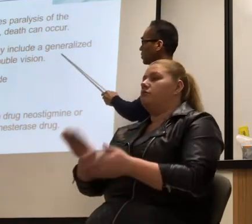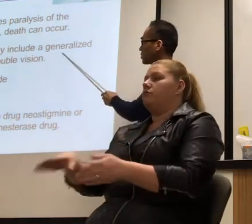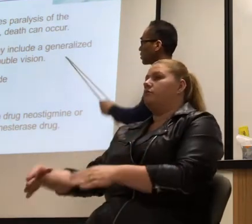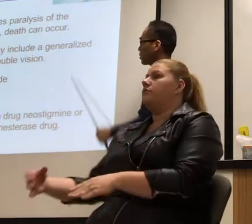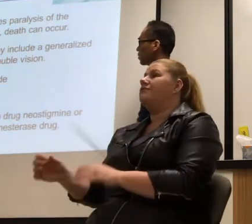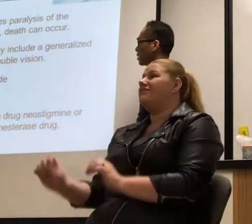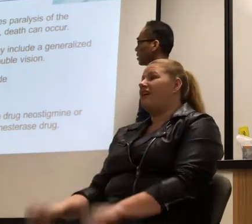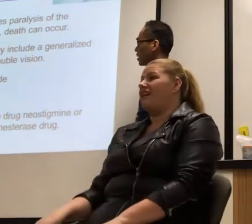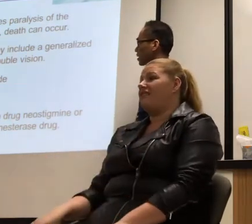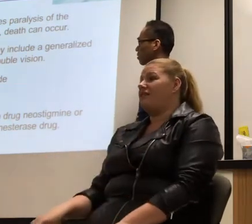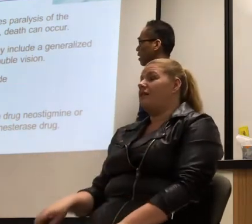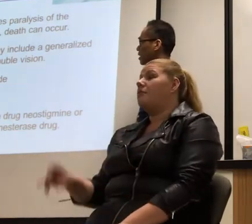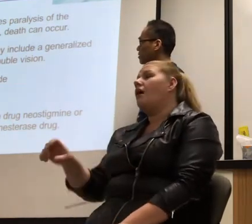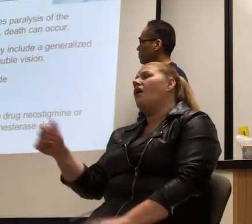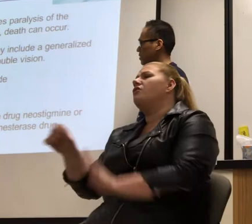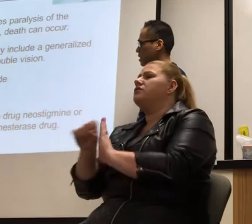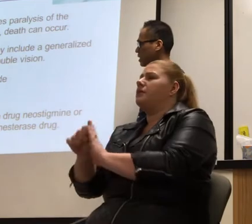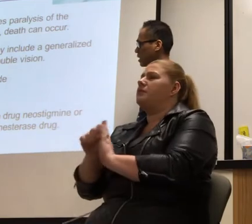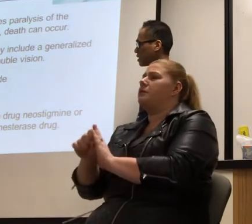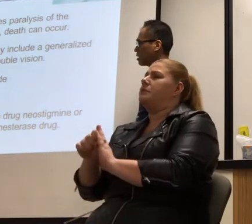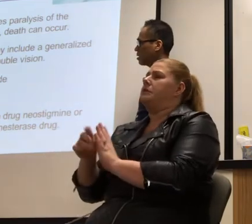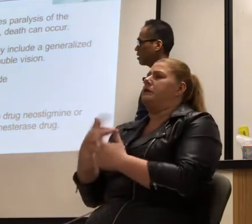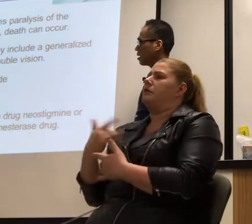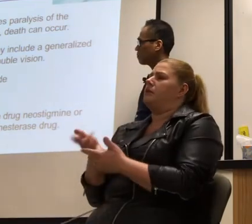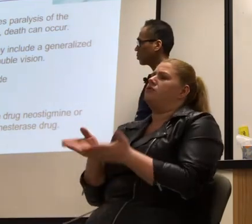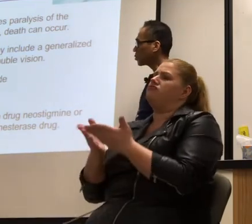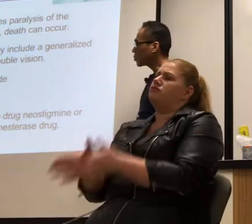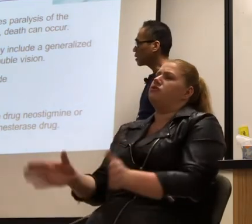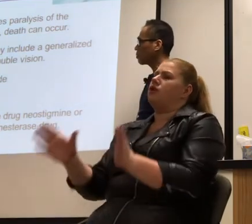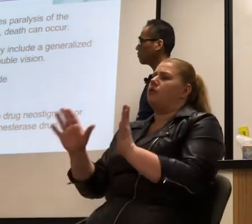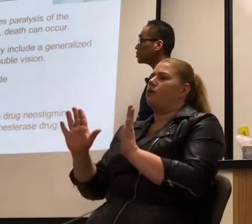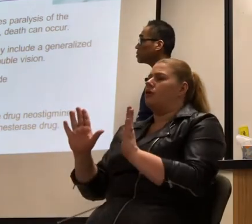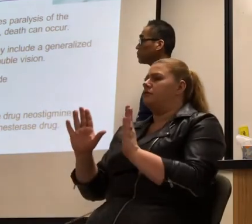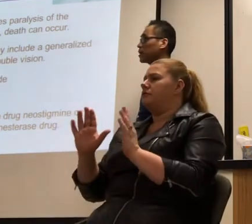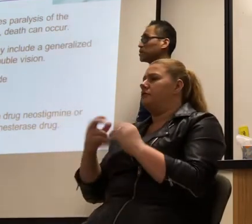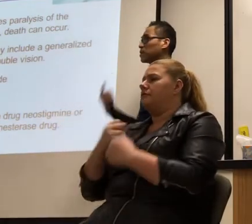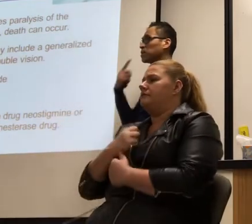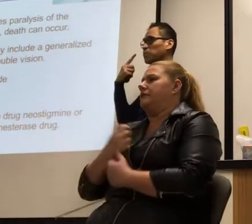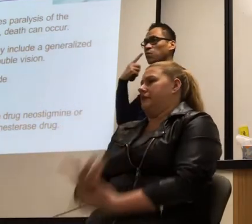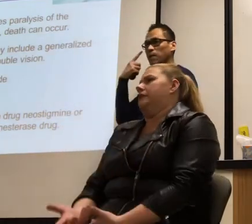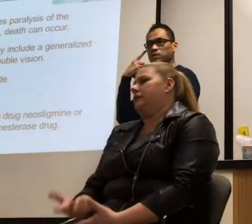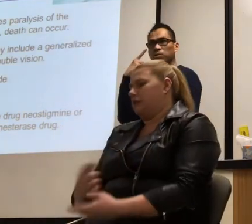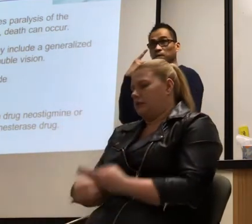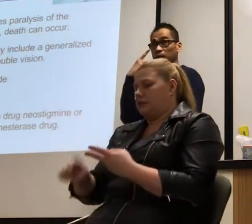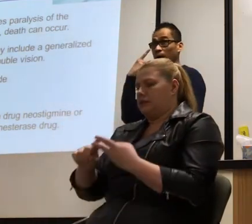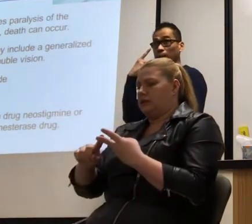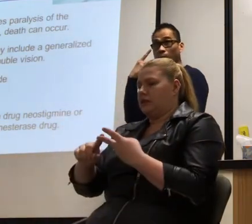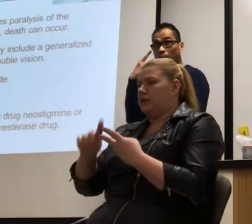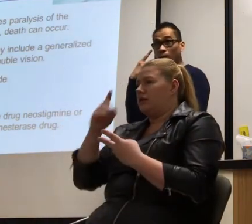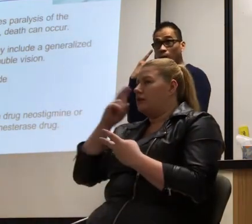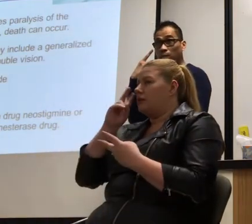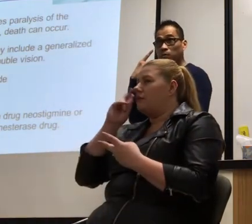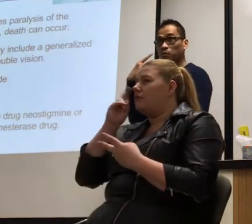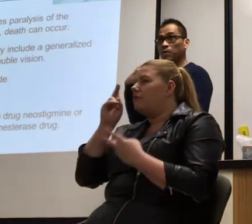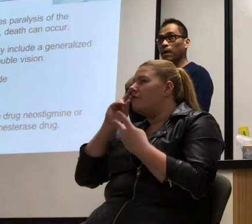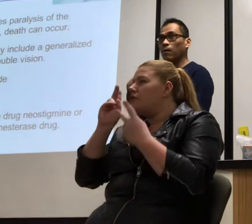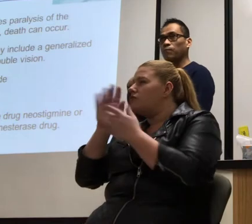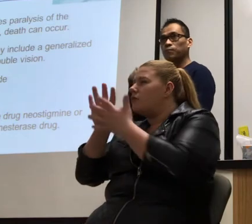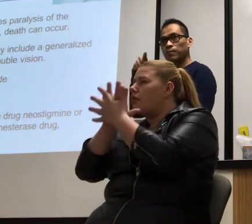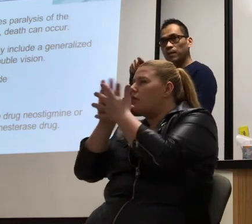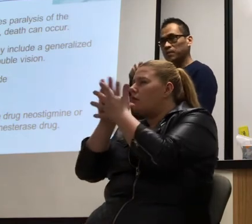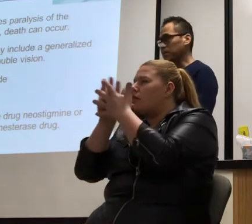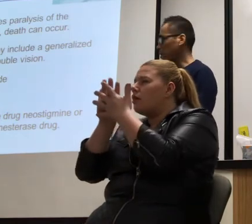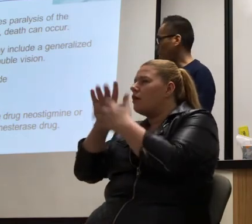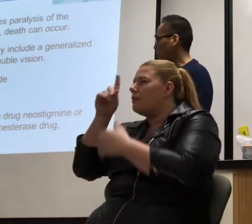Other symptoms include a generalized fatigue, blurred double vision because of the smooth muscle in the eyeball. You'll learn